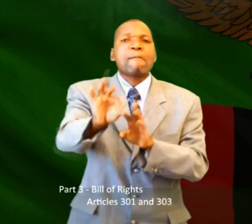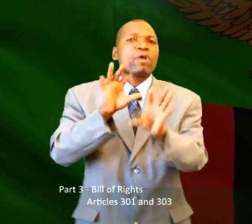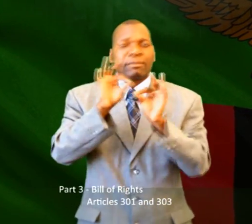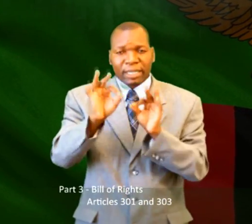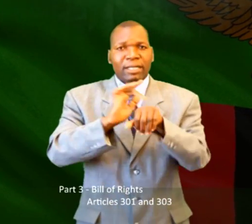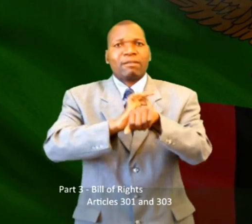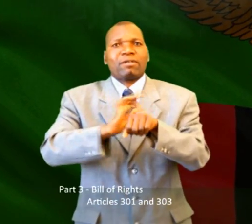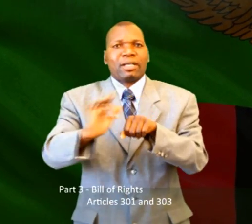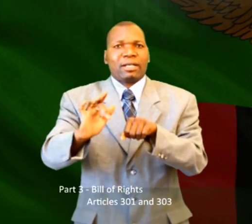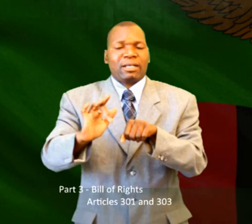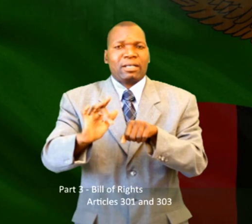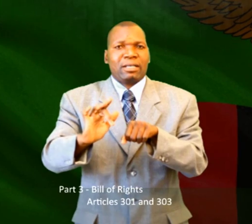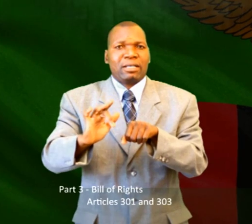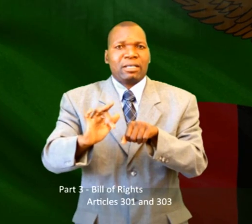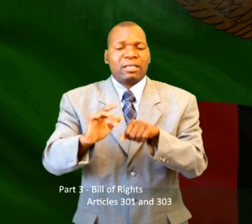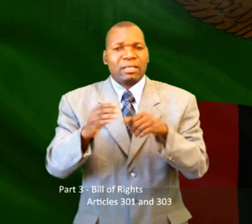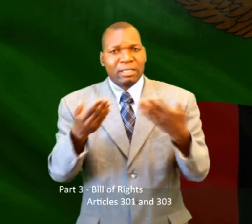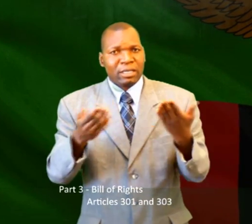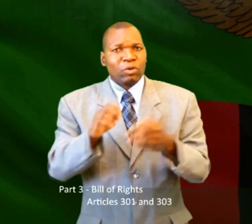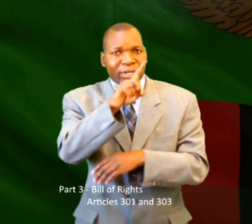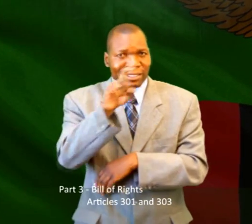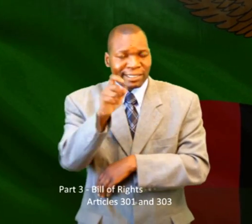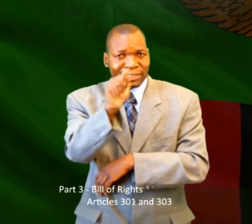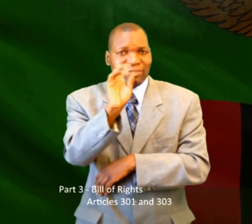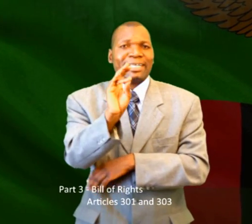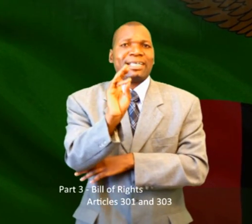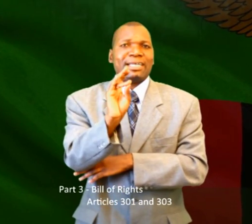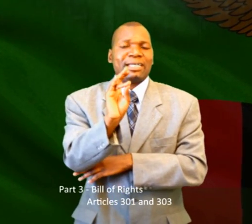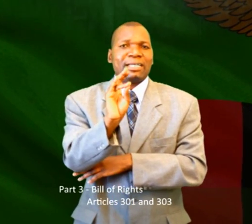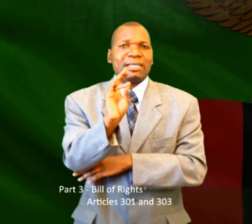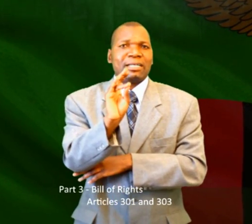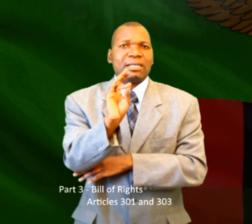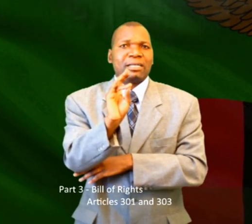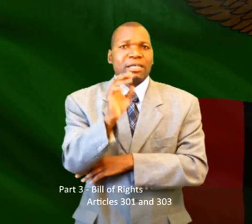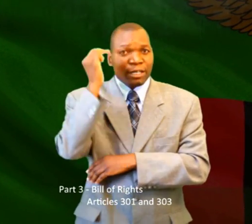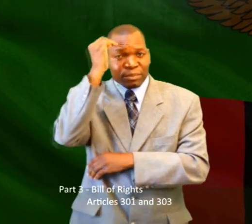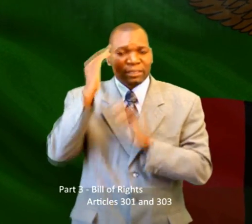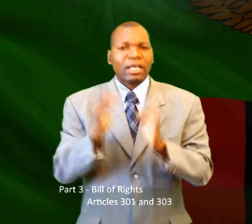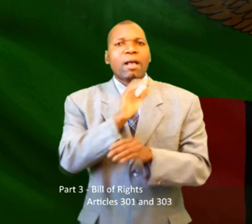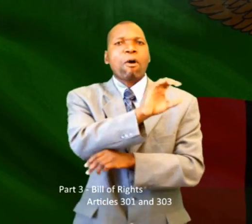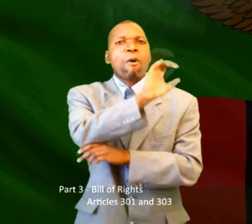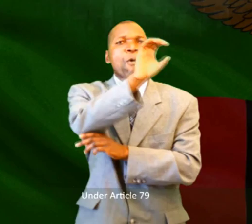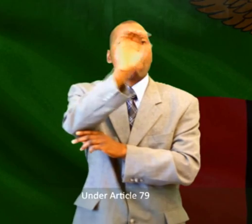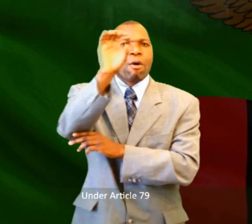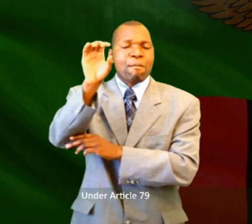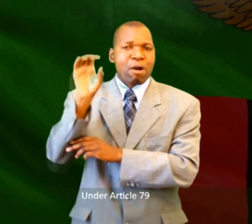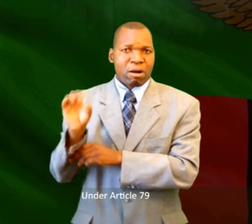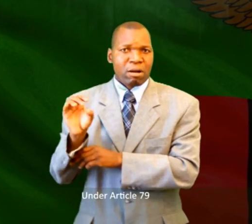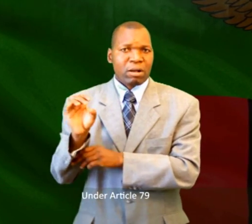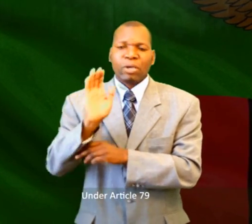3. Bill of Rights. Articles 301 and 303. Under Article